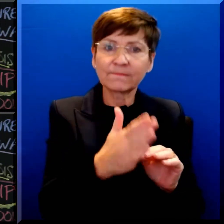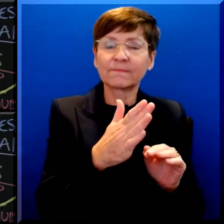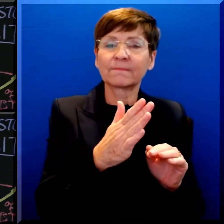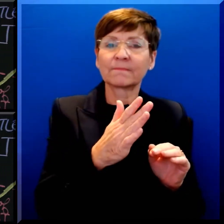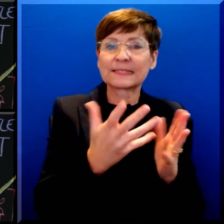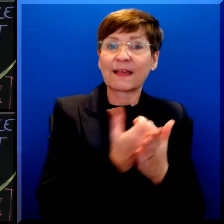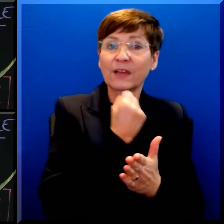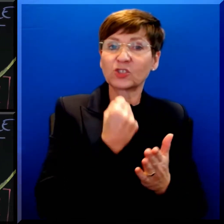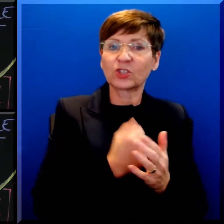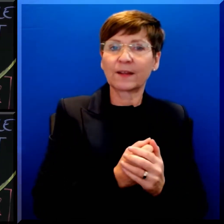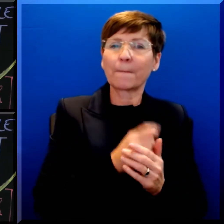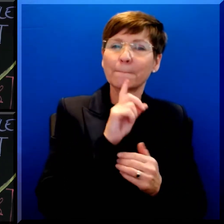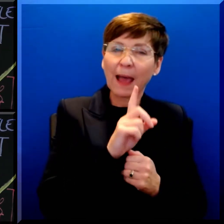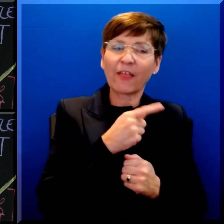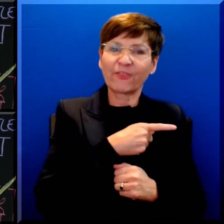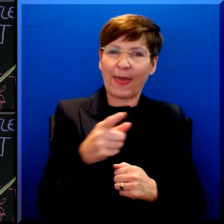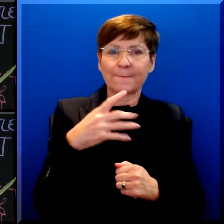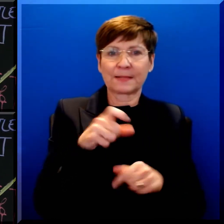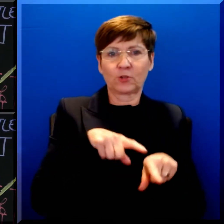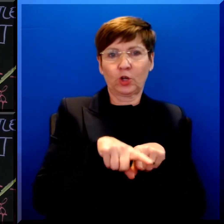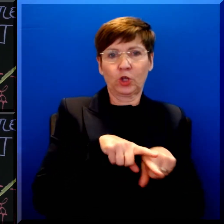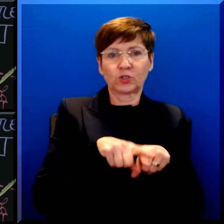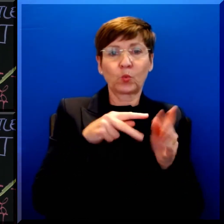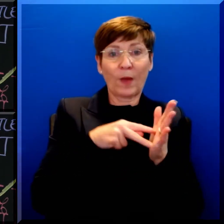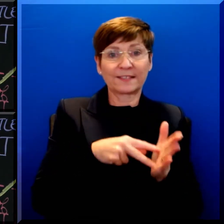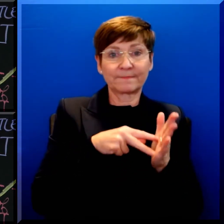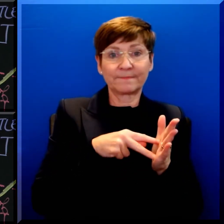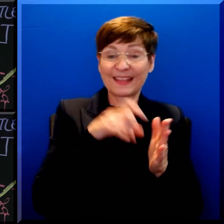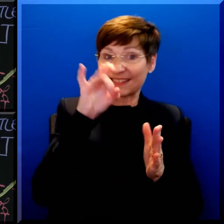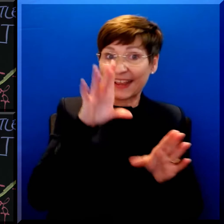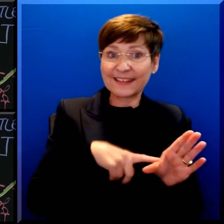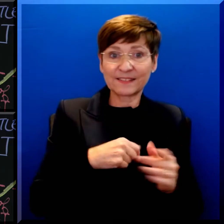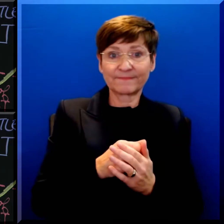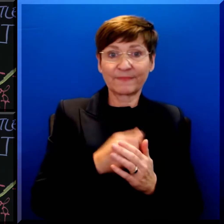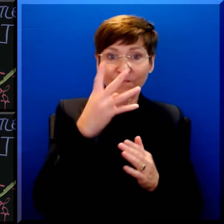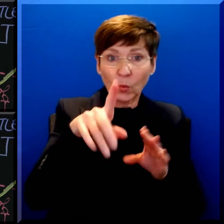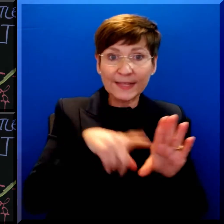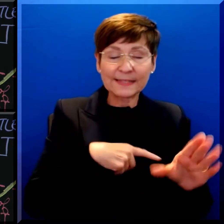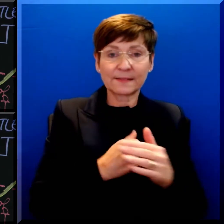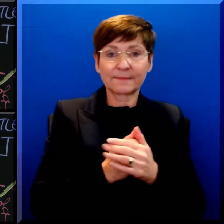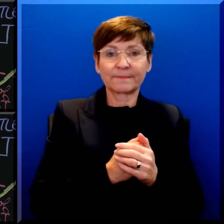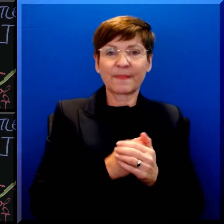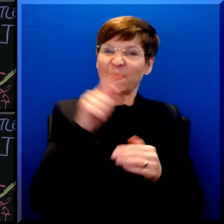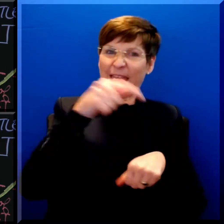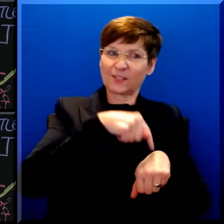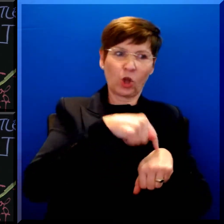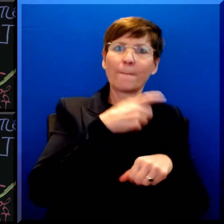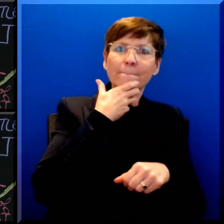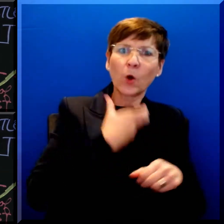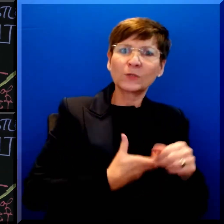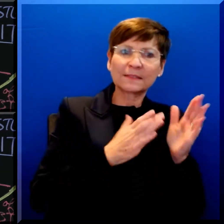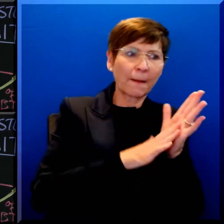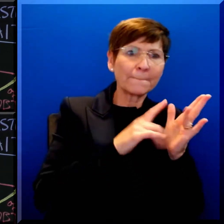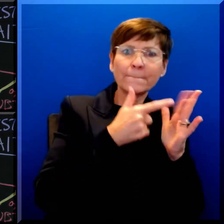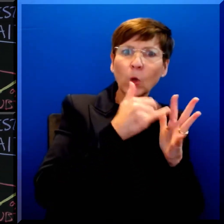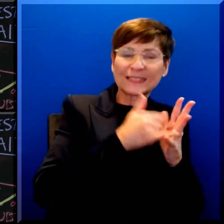got to learn to wait on God. 10 years, 40 years. At the time, Moses and Joseph didn't know what God was doing. But